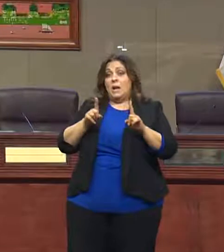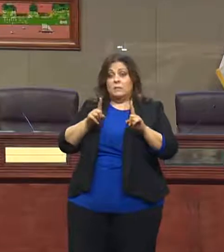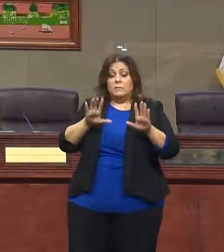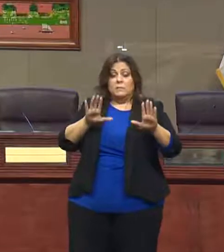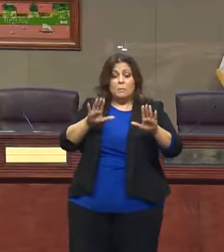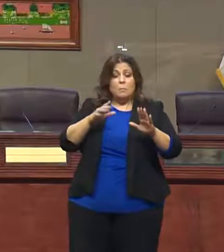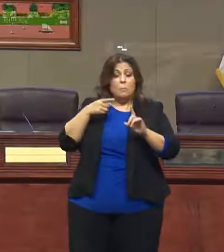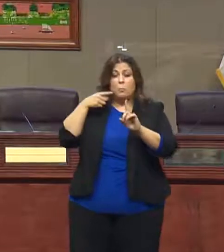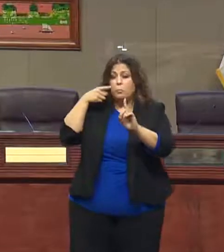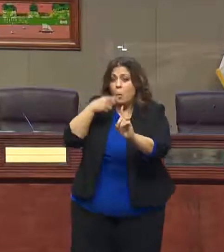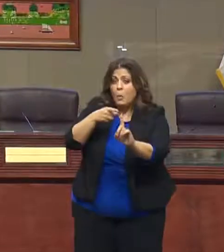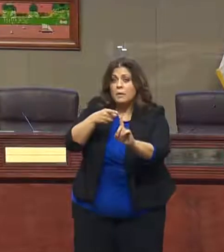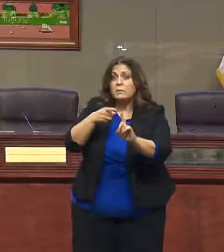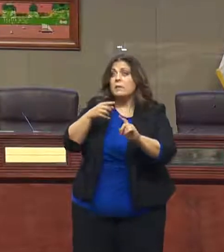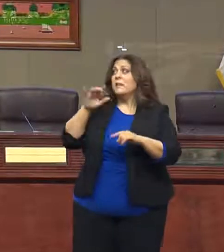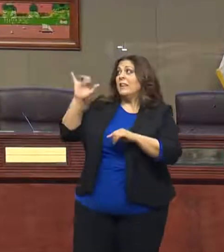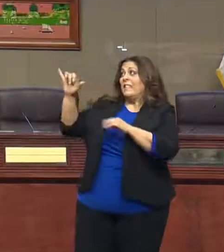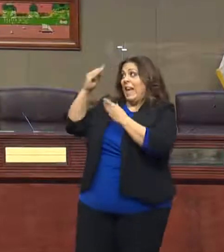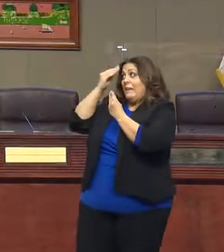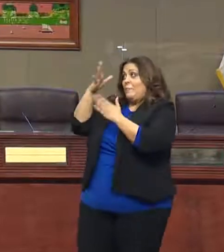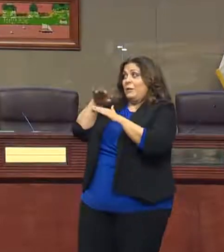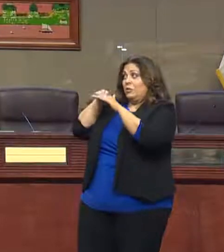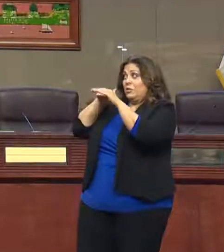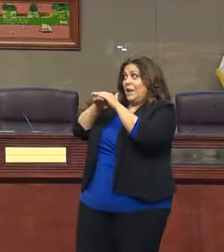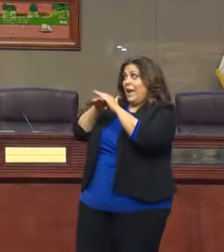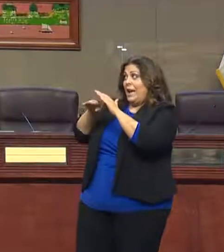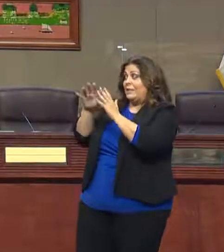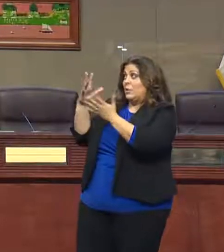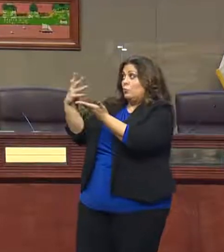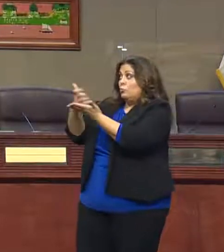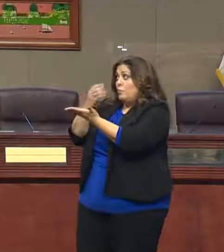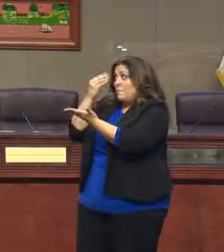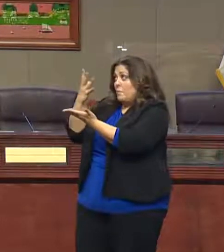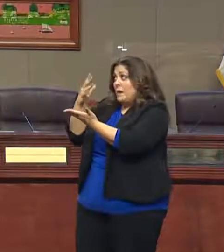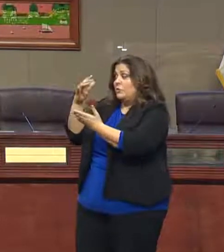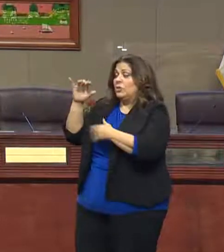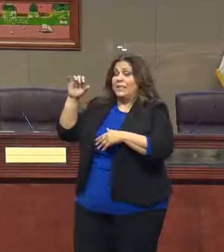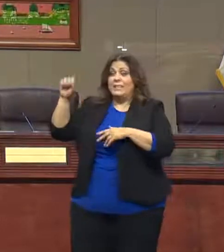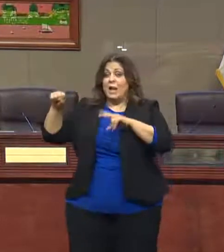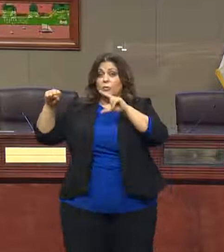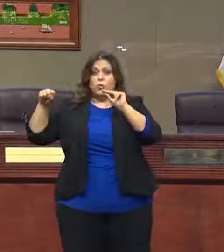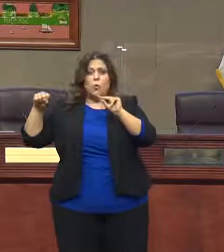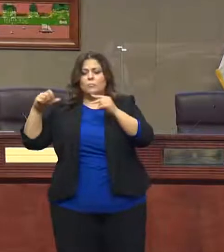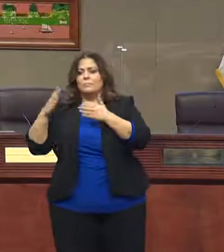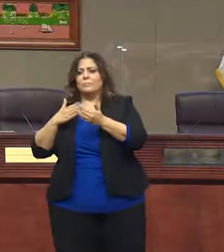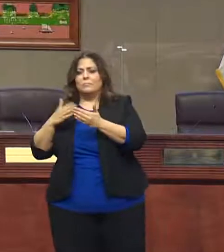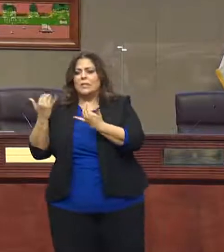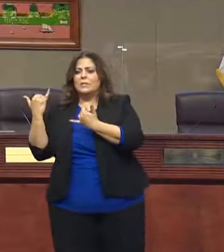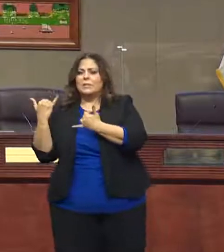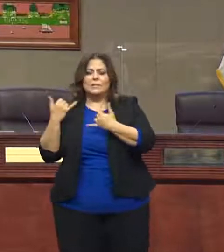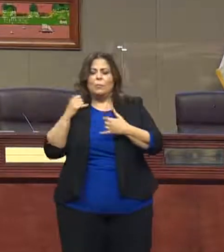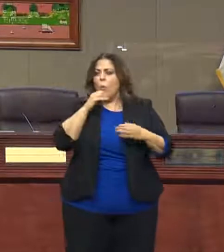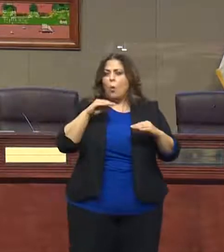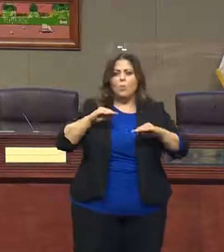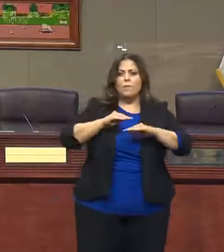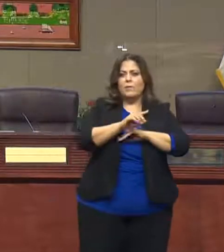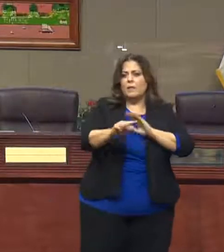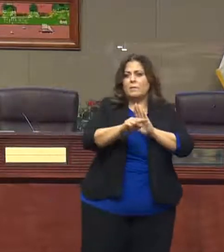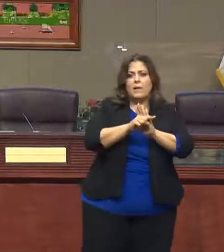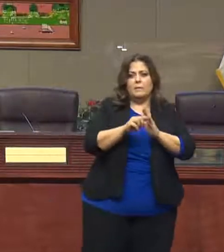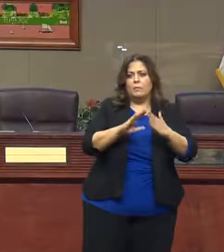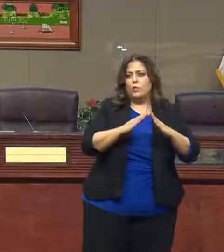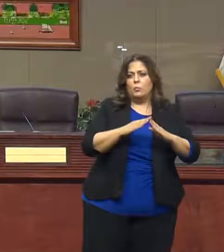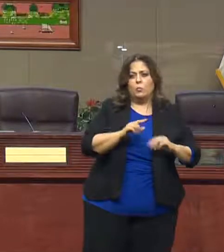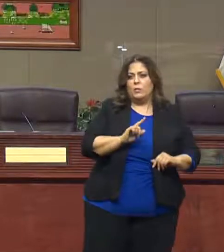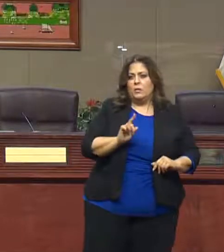not, the residents of Orange County are not going to be harmed by that, because we still have access to other